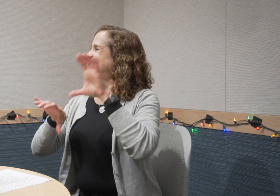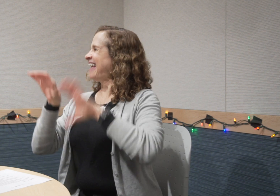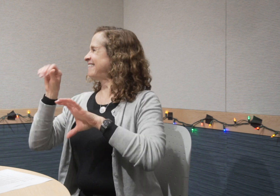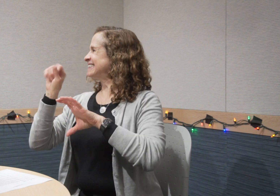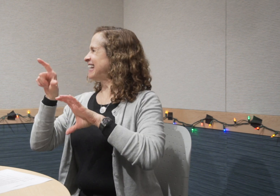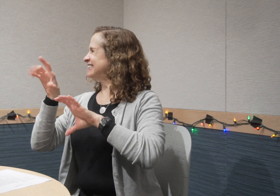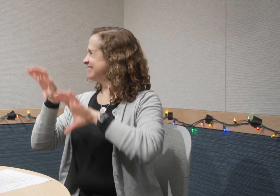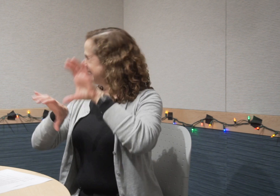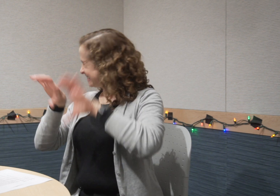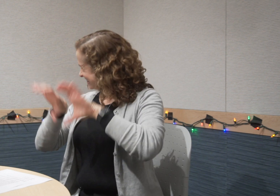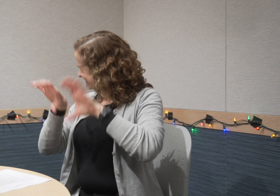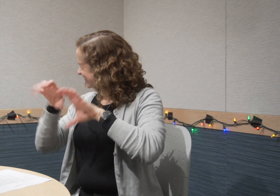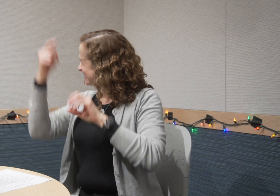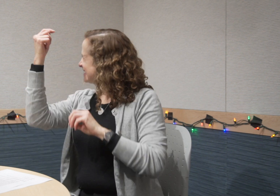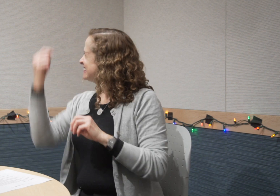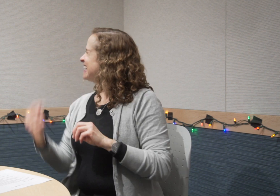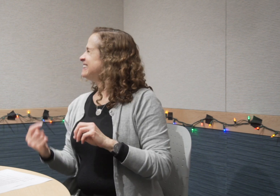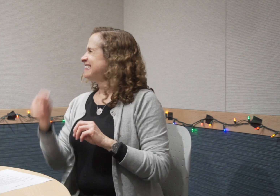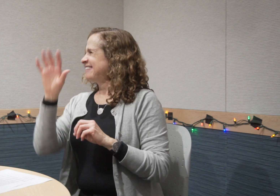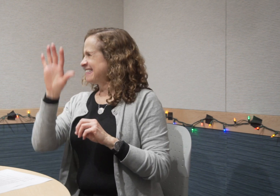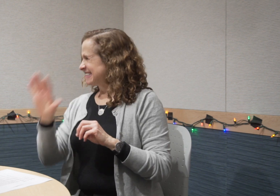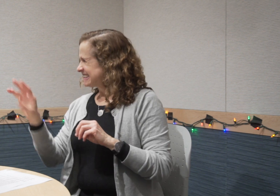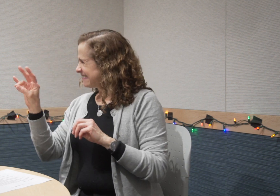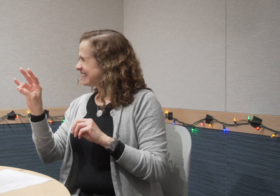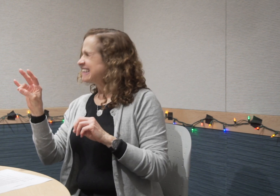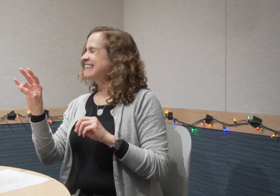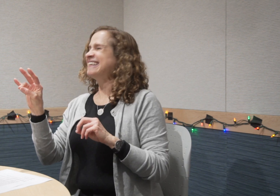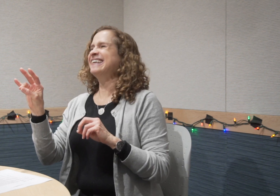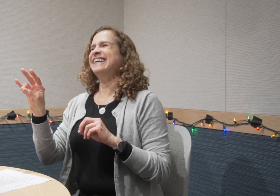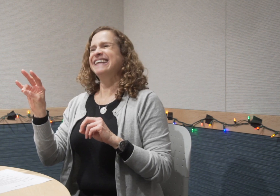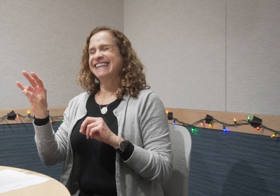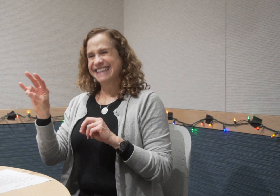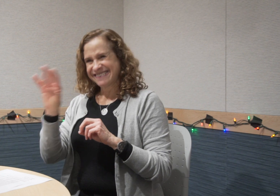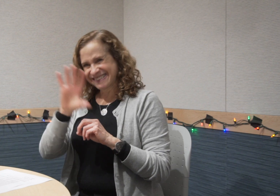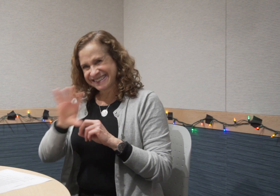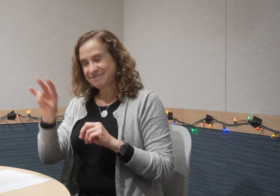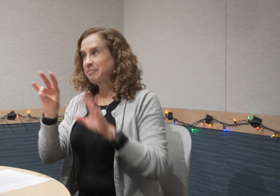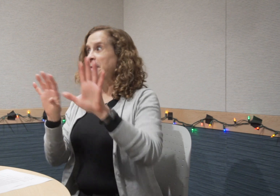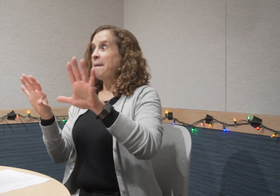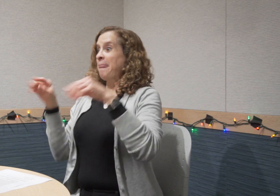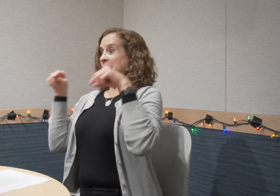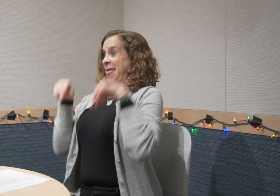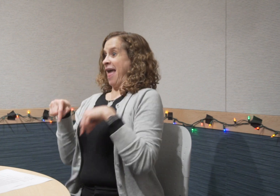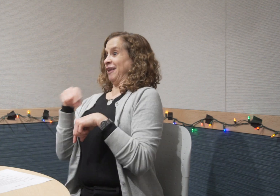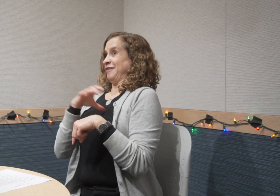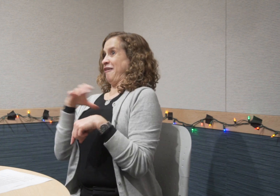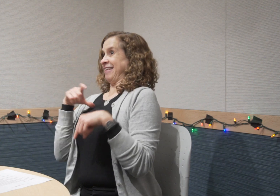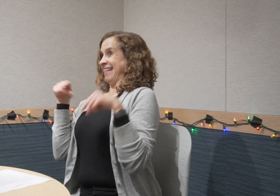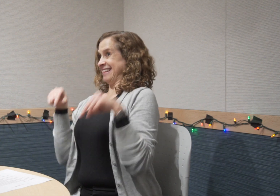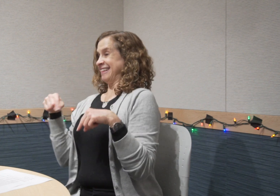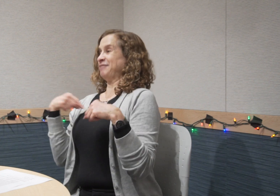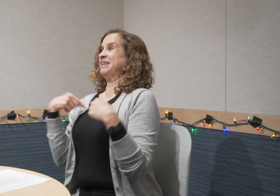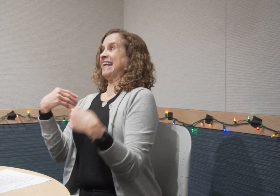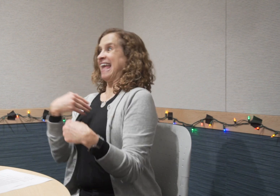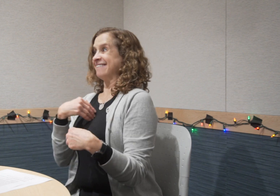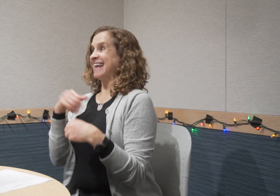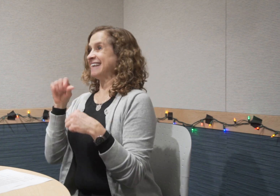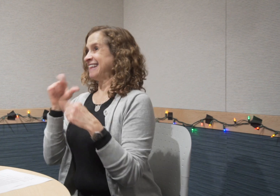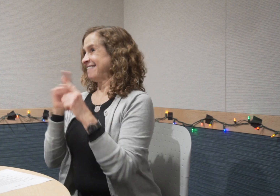has an ASL chat on Tuesdays from 5 to 7. And here at